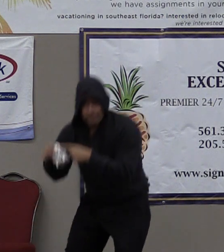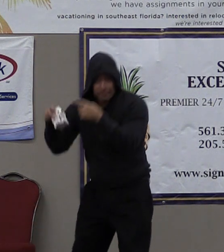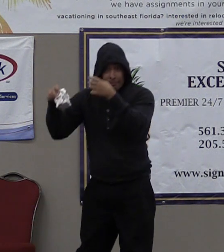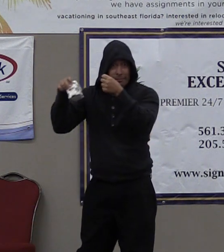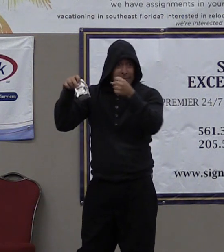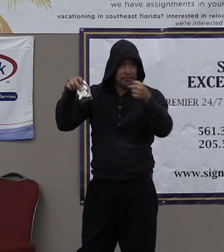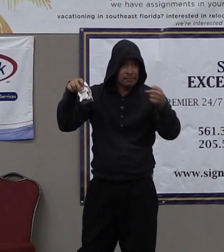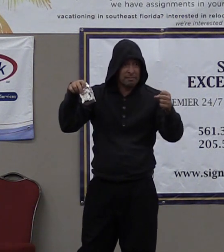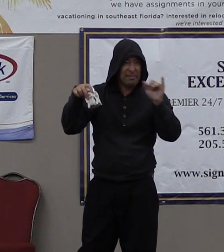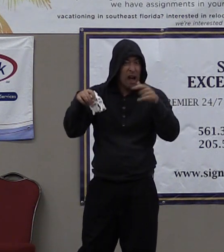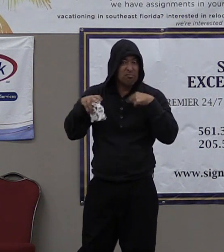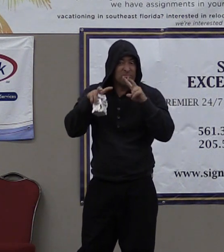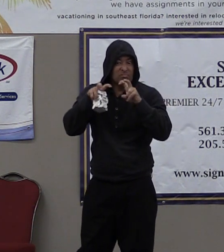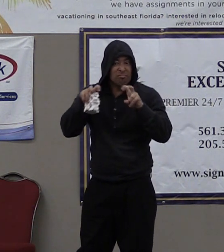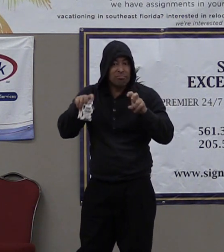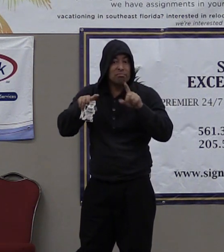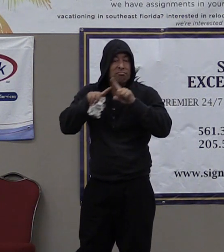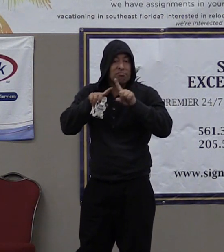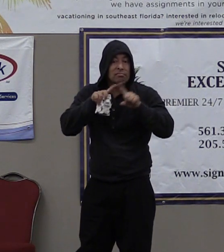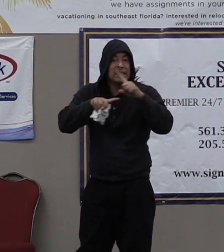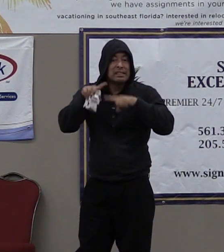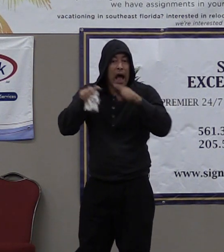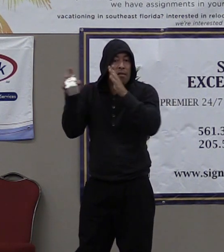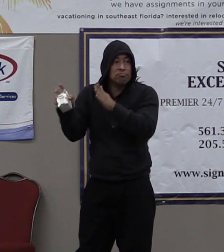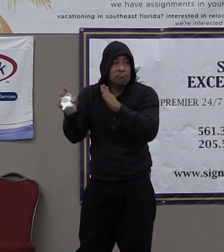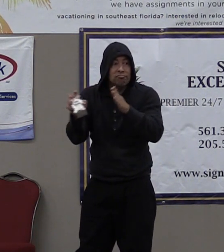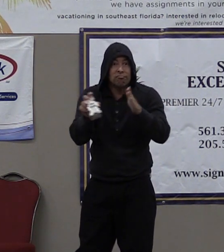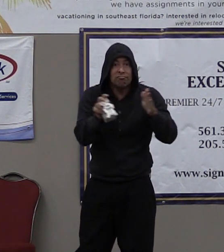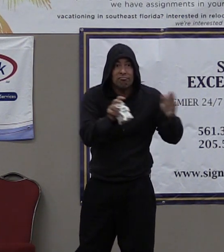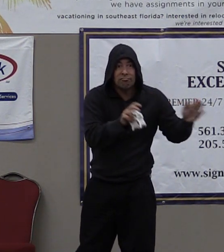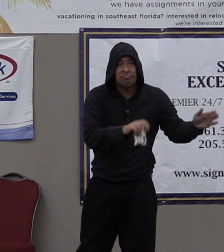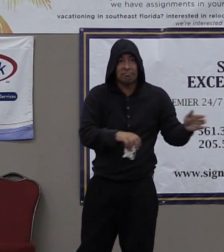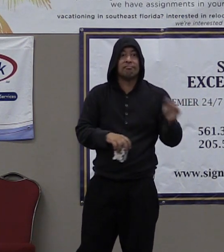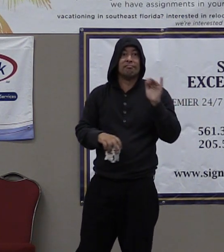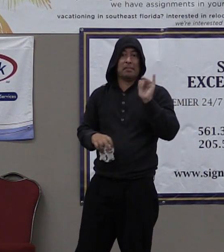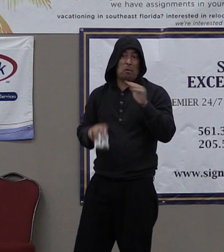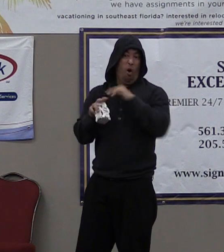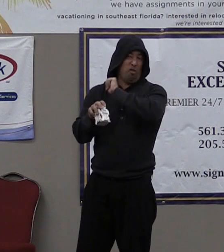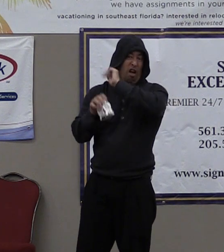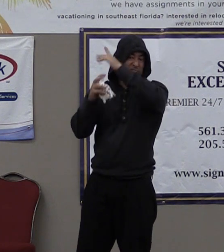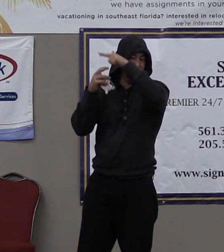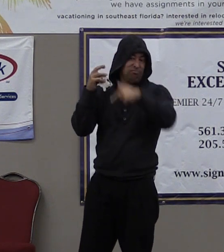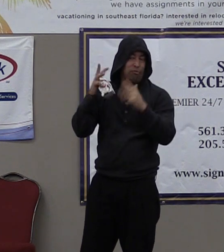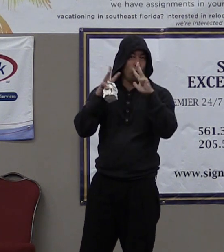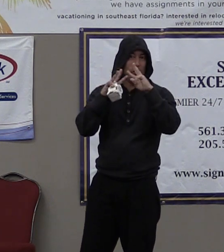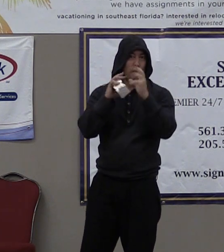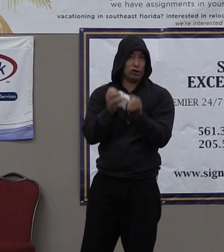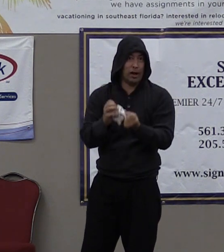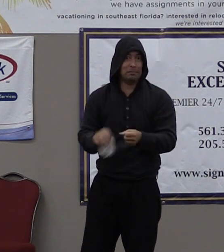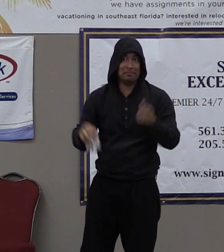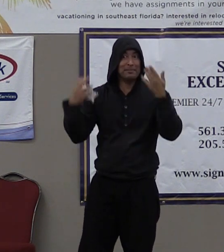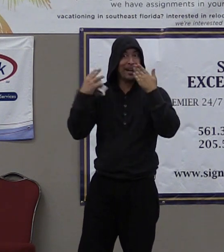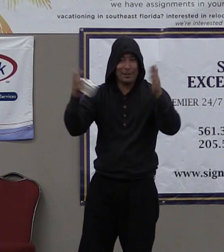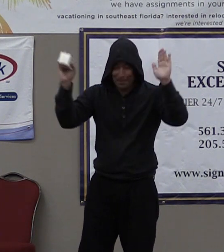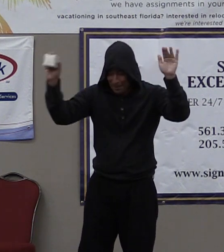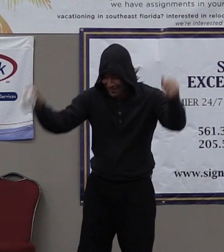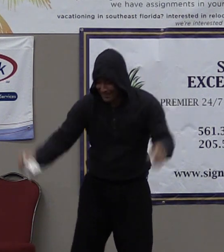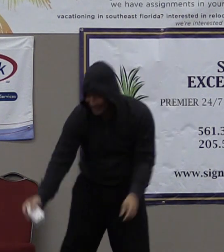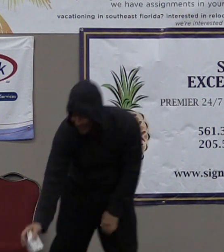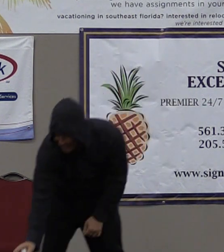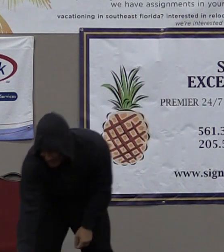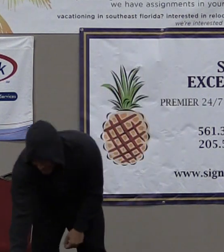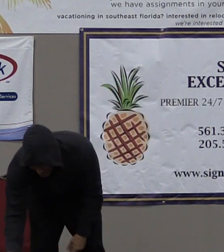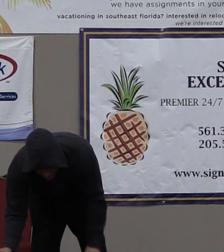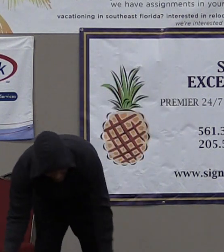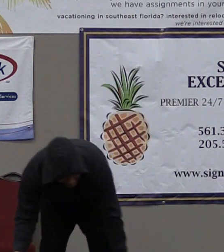Understand? Pasteurized. We're going to look into that. Different signs. That's one of my workshops too. Thank